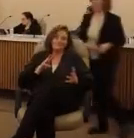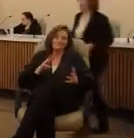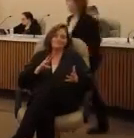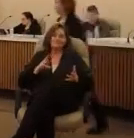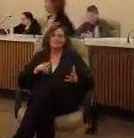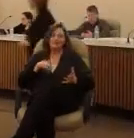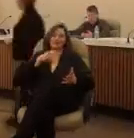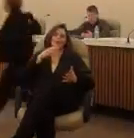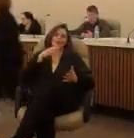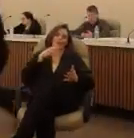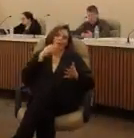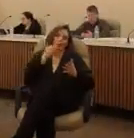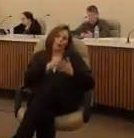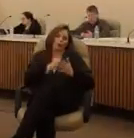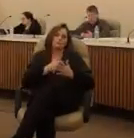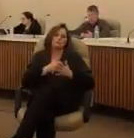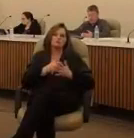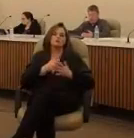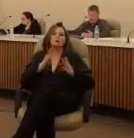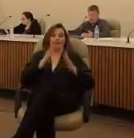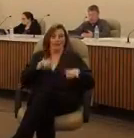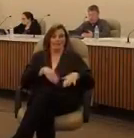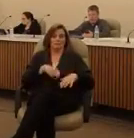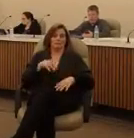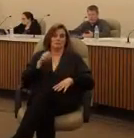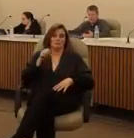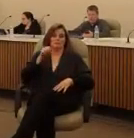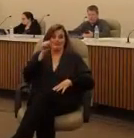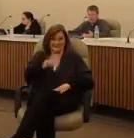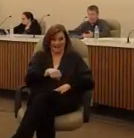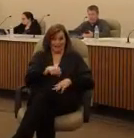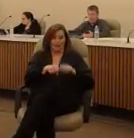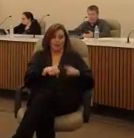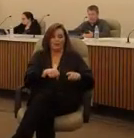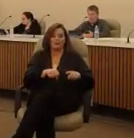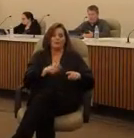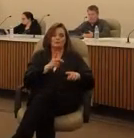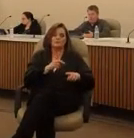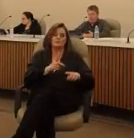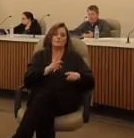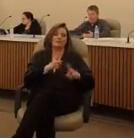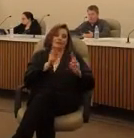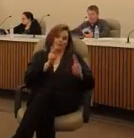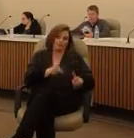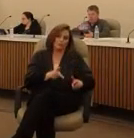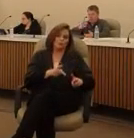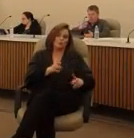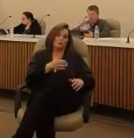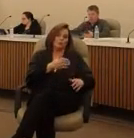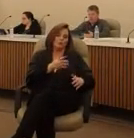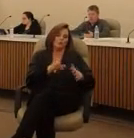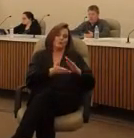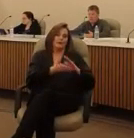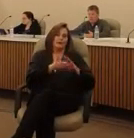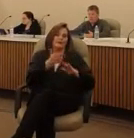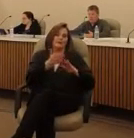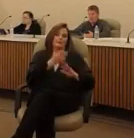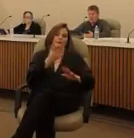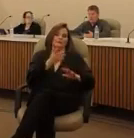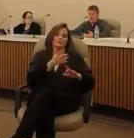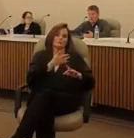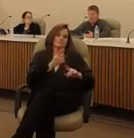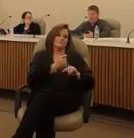The house immediately south is the one where it's an individual who operates trucks.